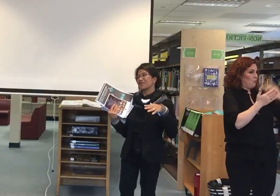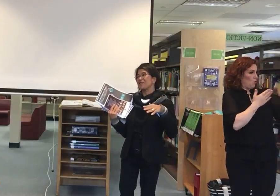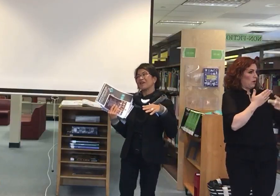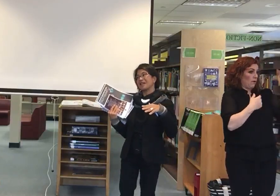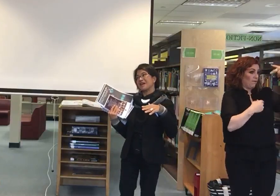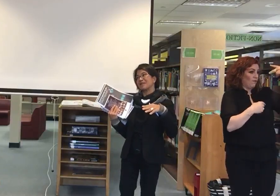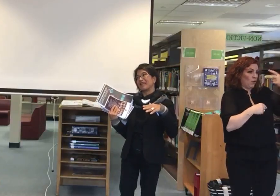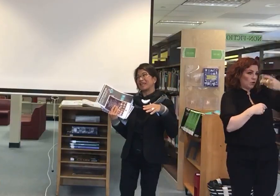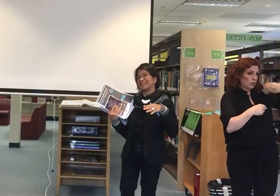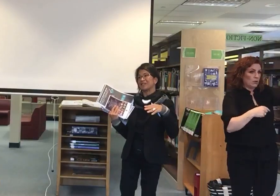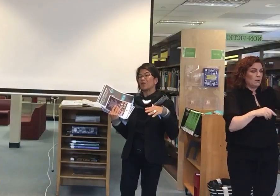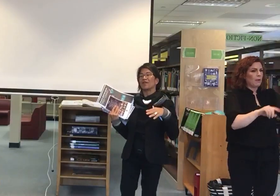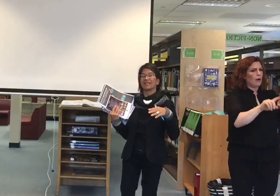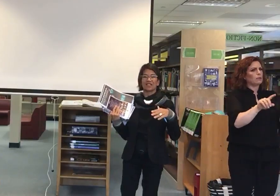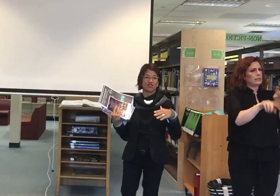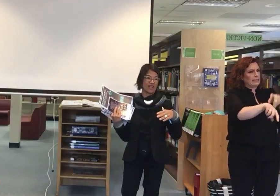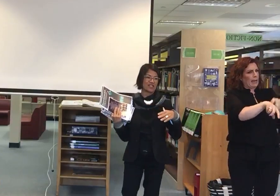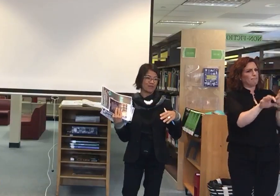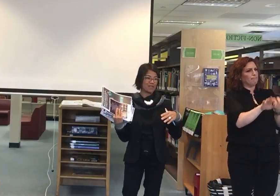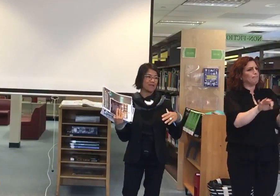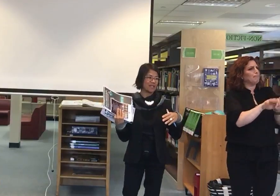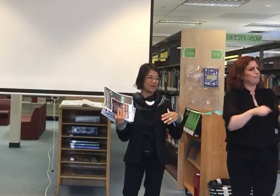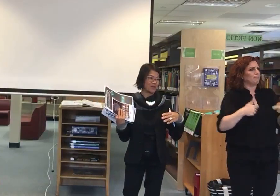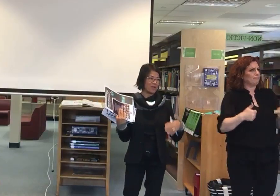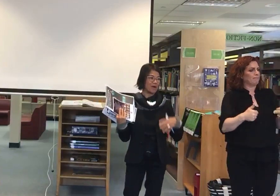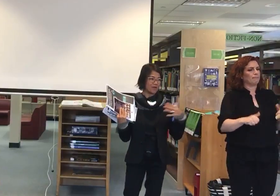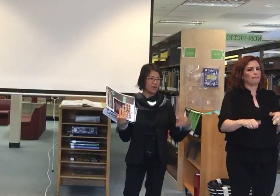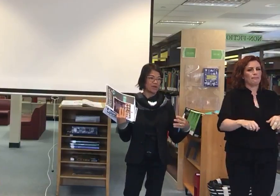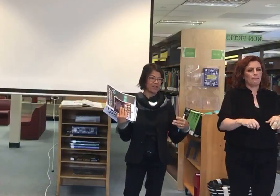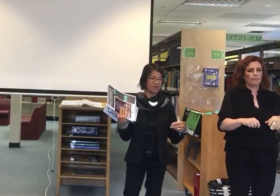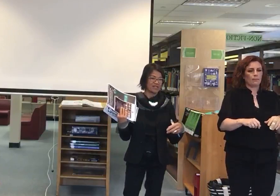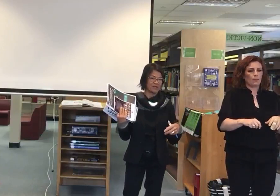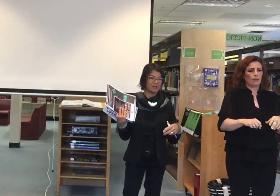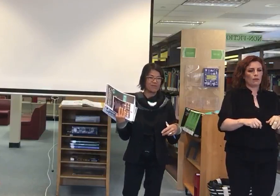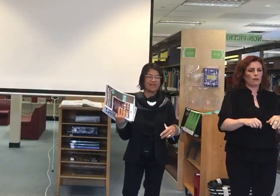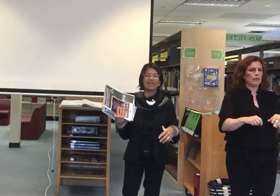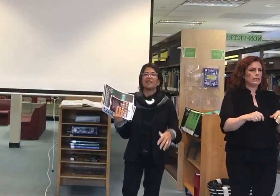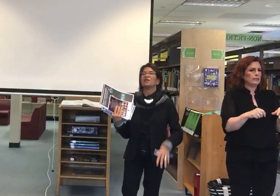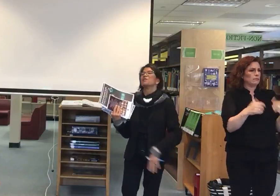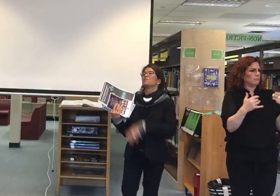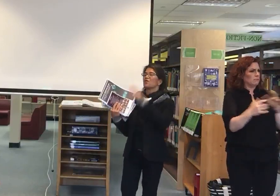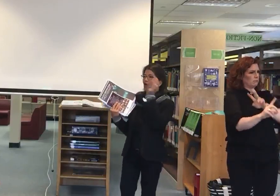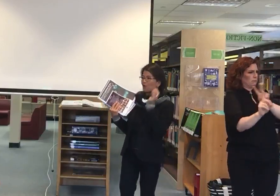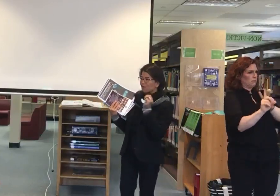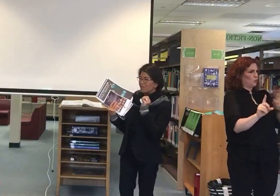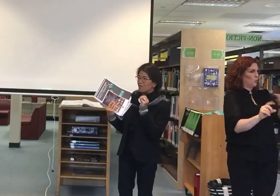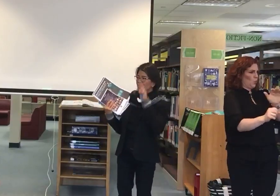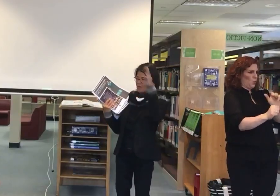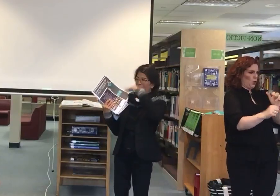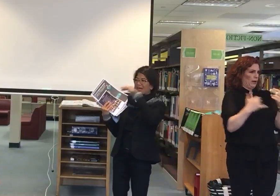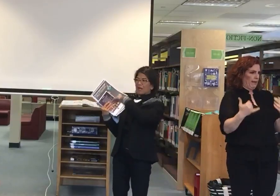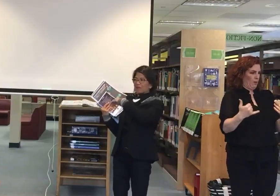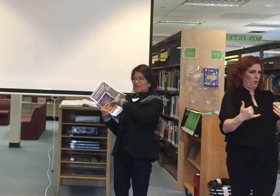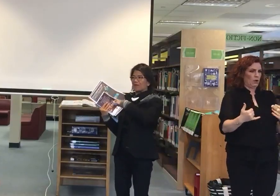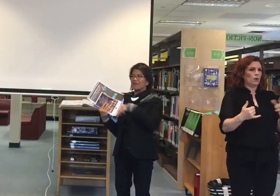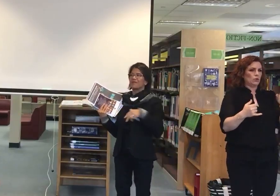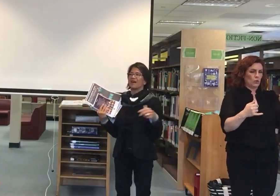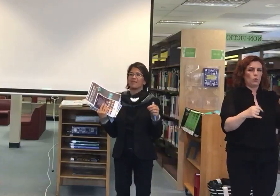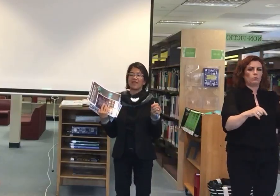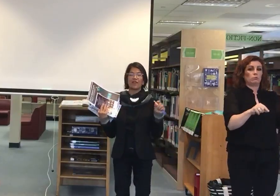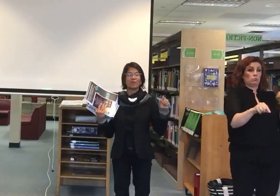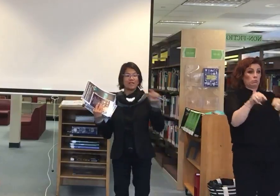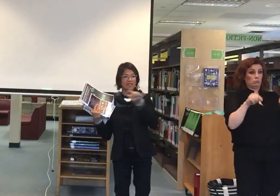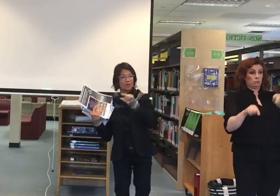this is actually very timely, and I don't think it's a stretch to be speaking with you about the work that we do. So, to back it up a little